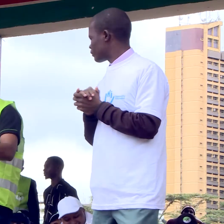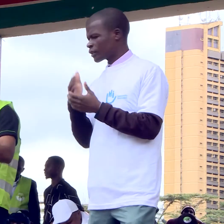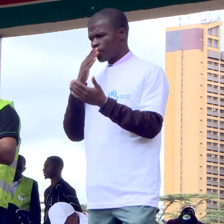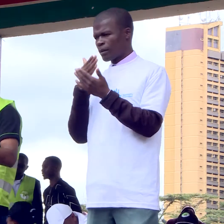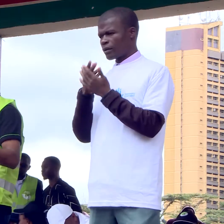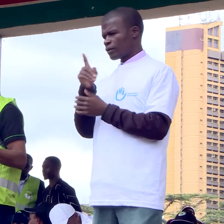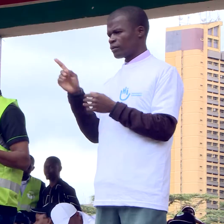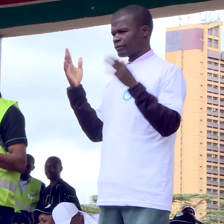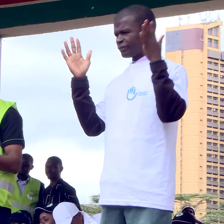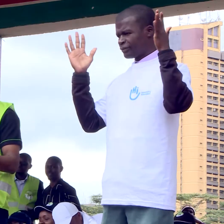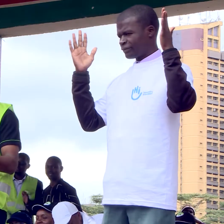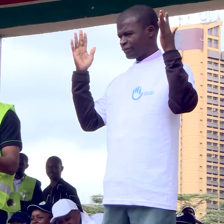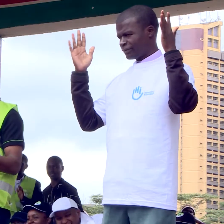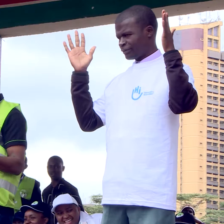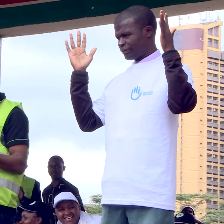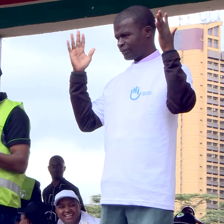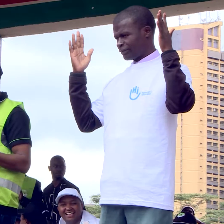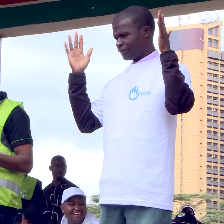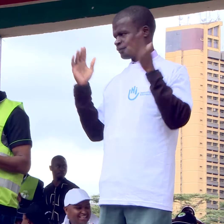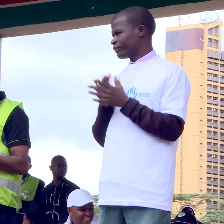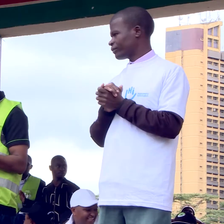Asante, makofi tena zaidi.